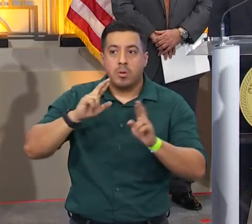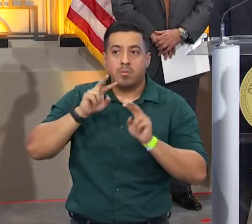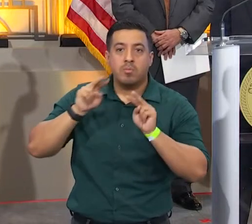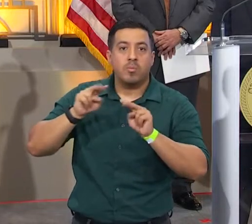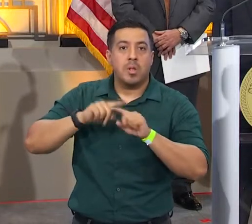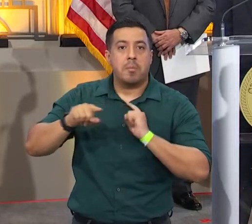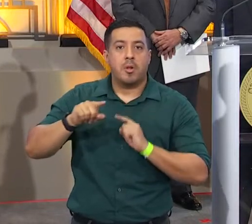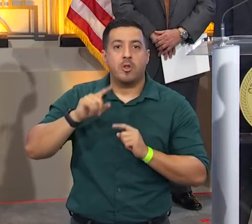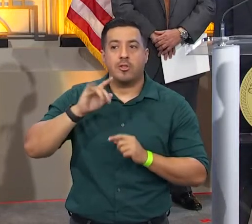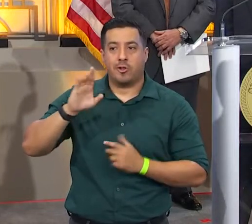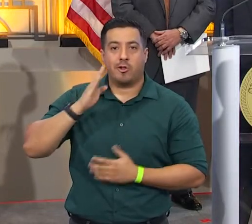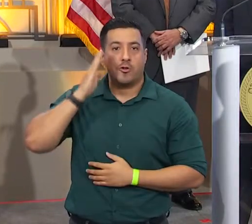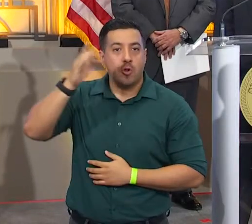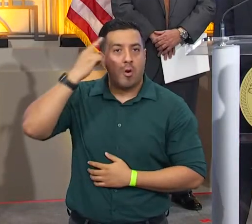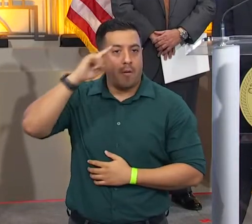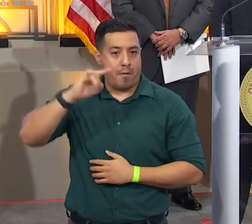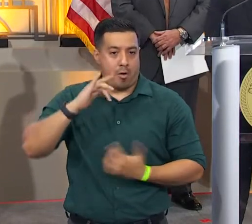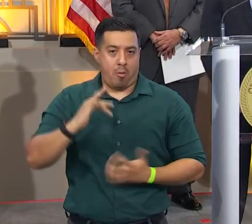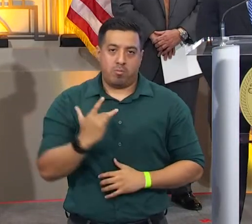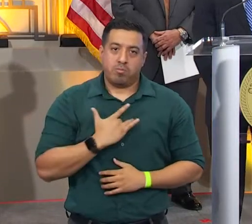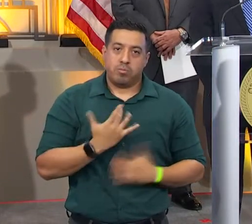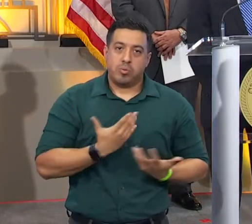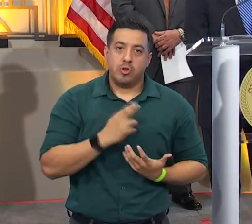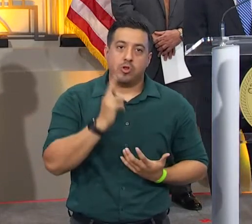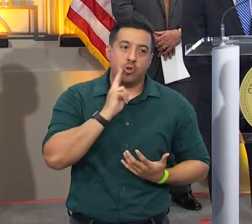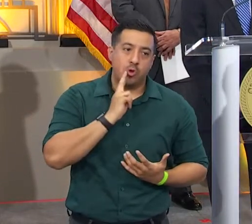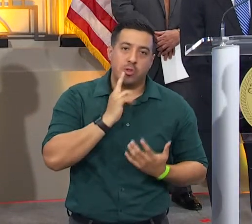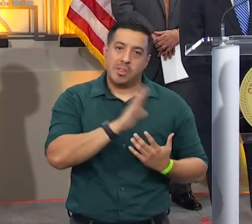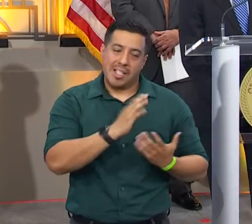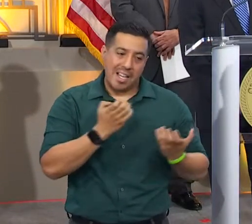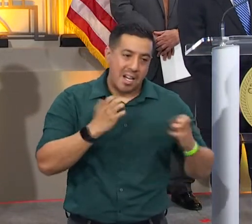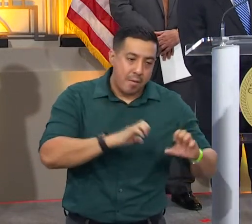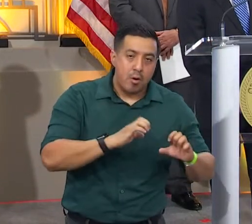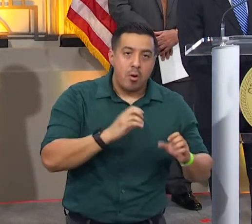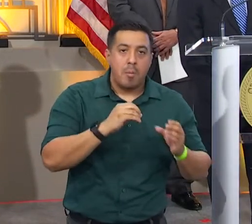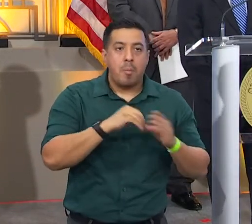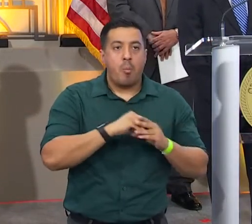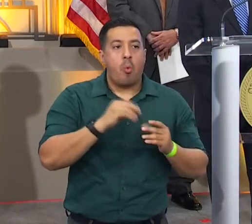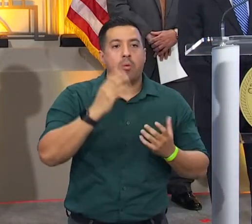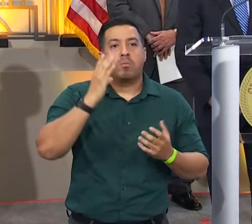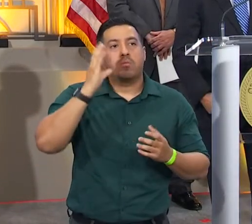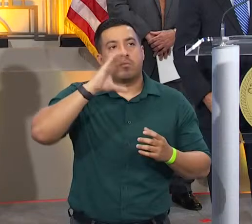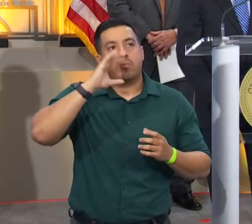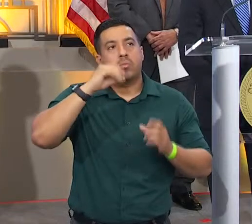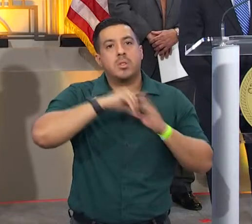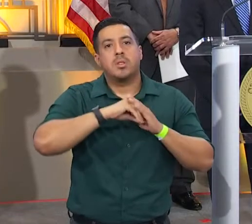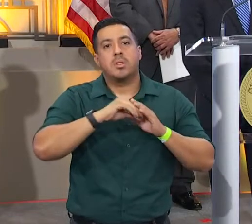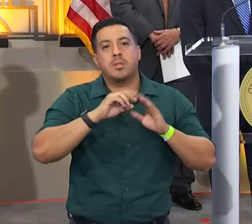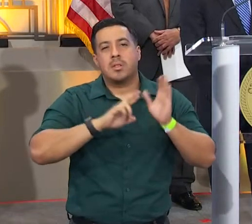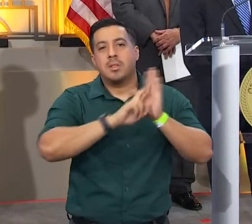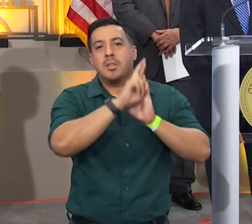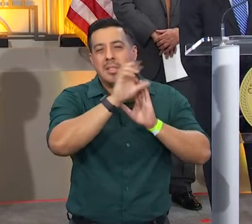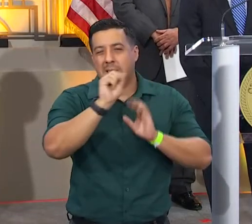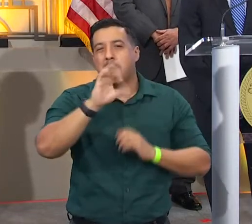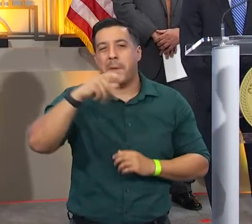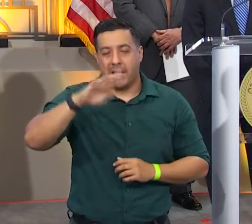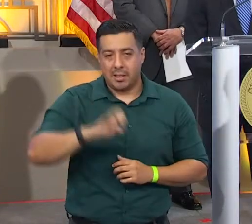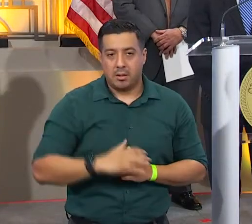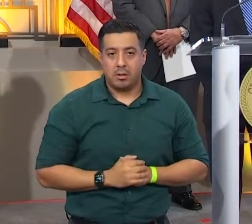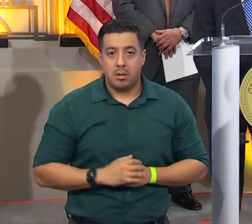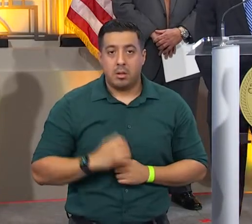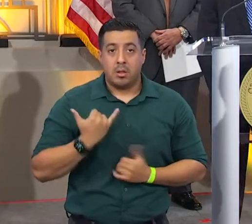already at the heart of America's effort to explore space. As we speak, our